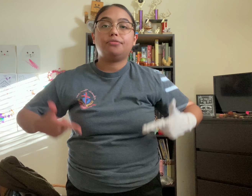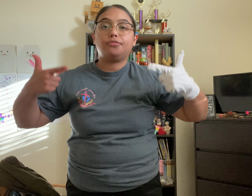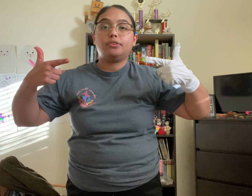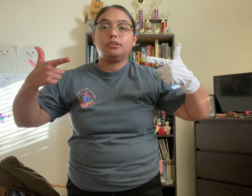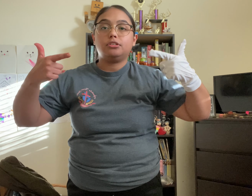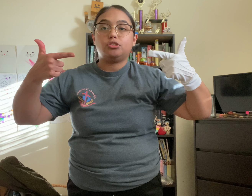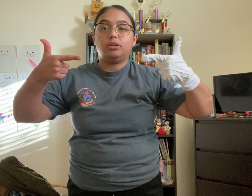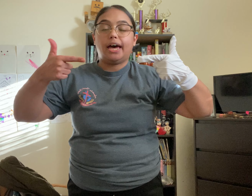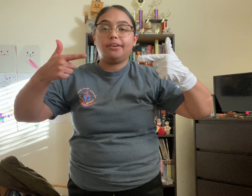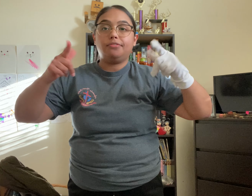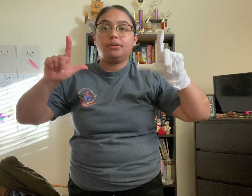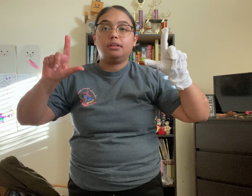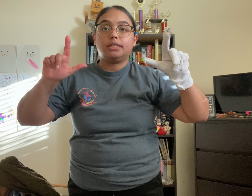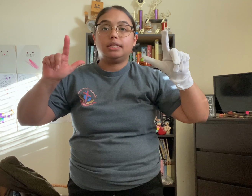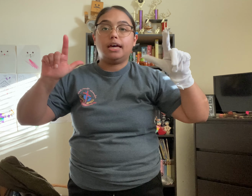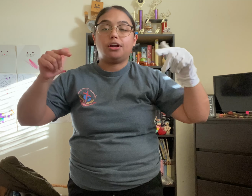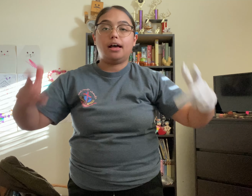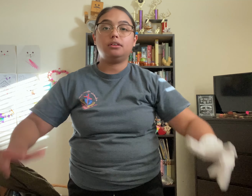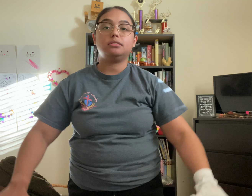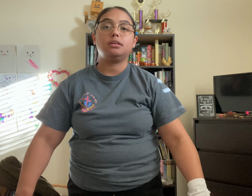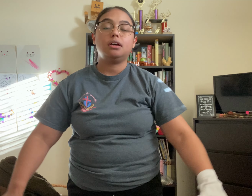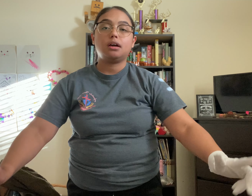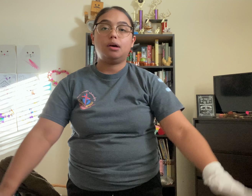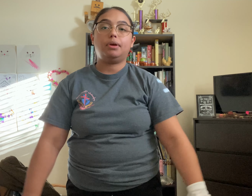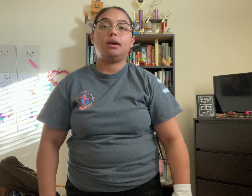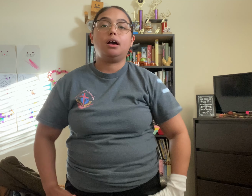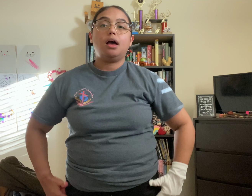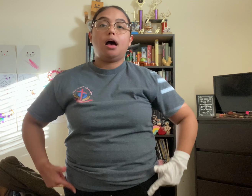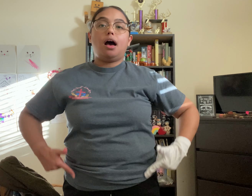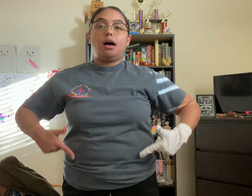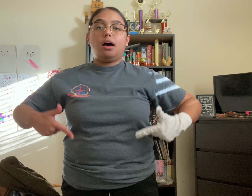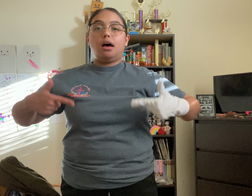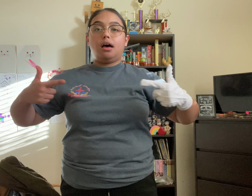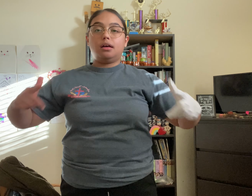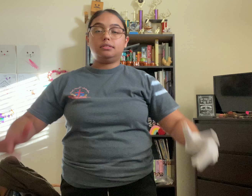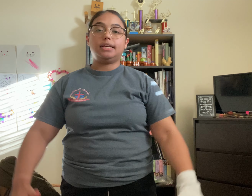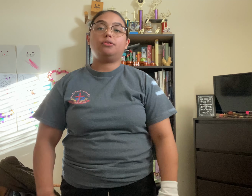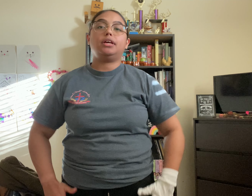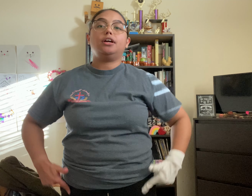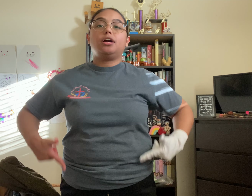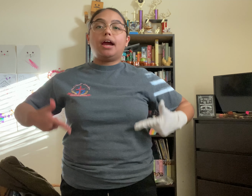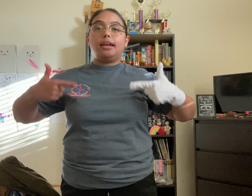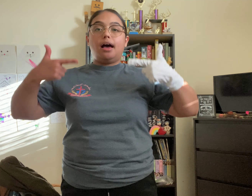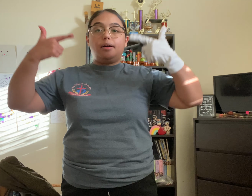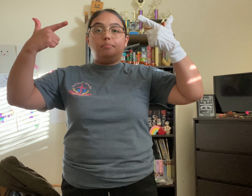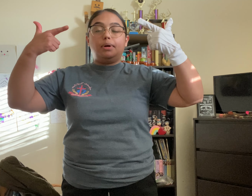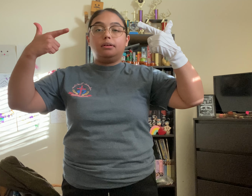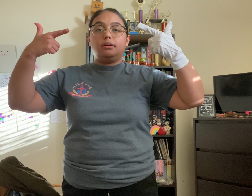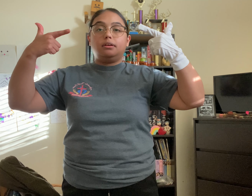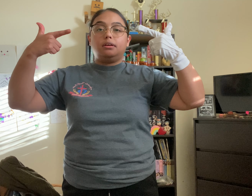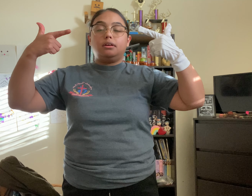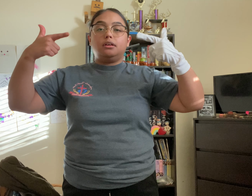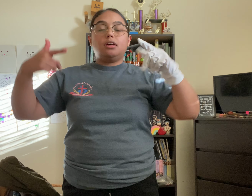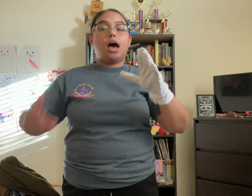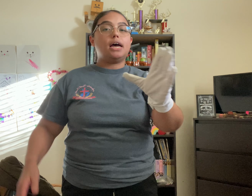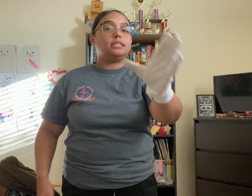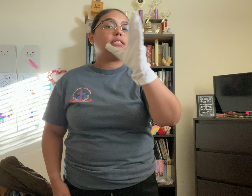life. So life, the letter L's coming down here and up. I